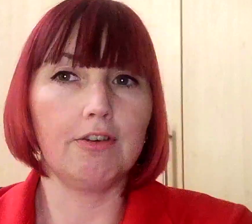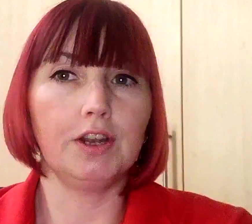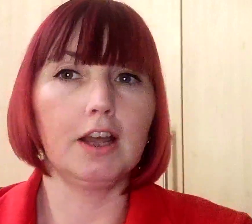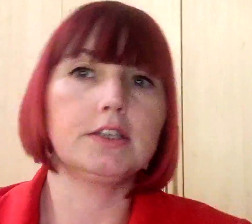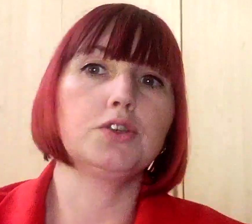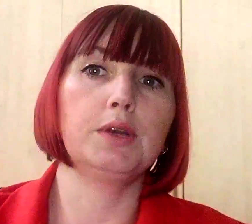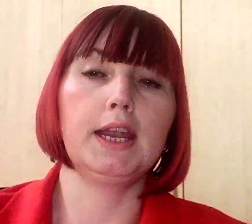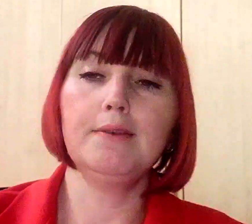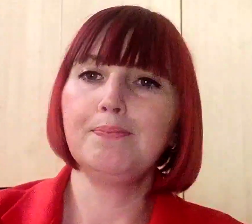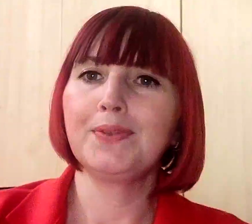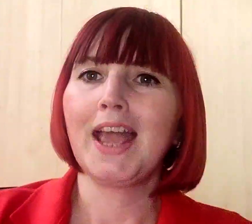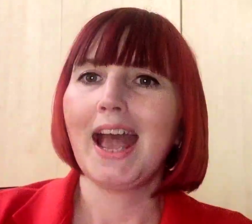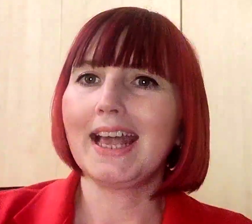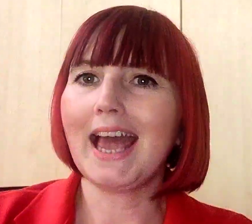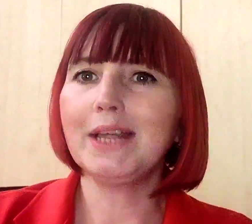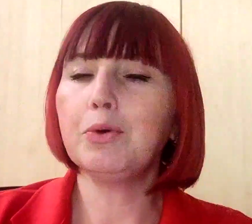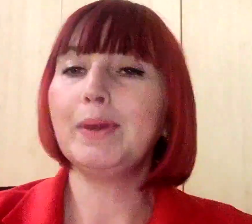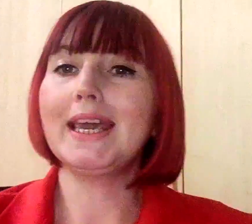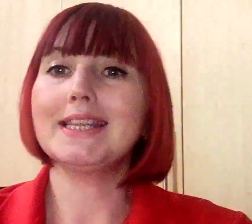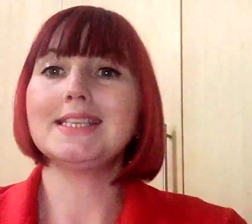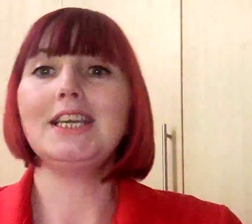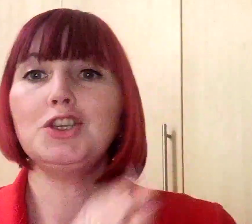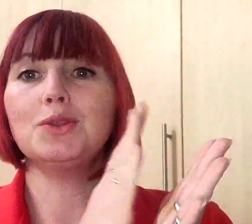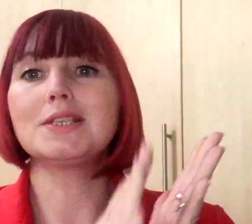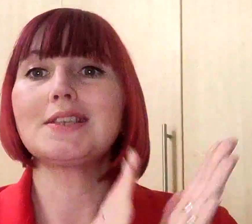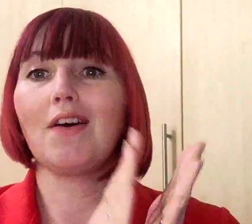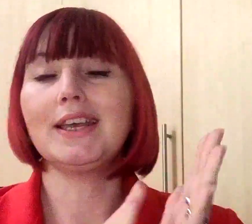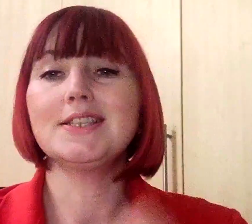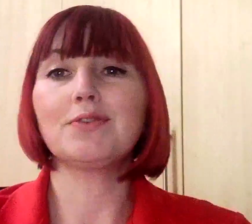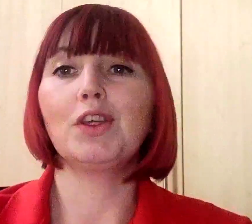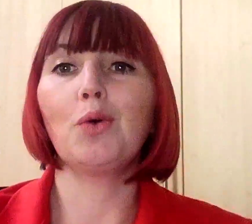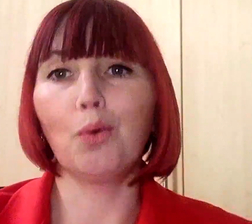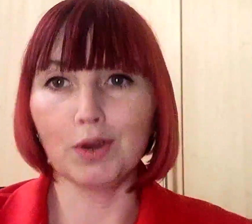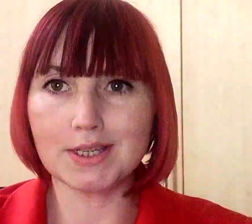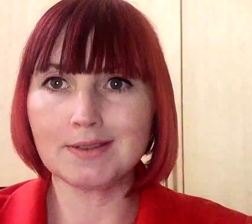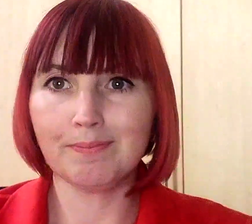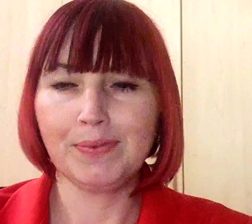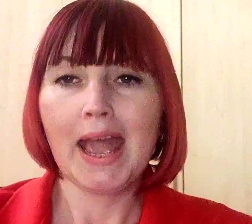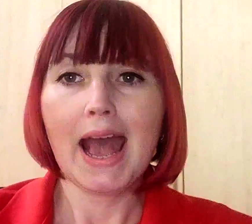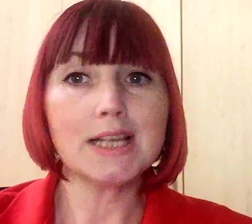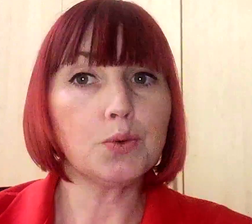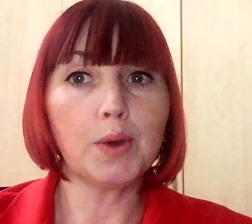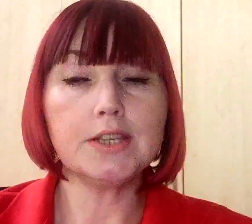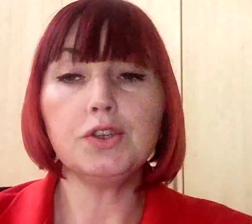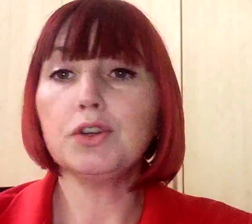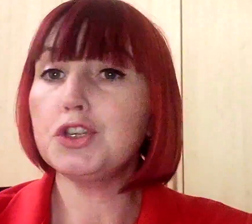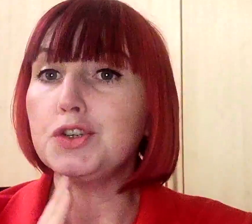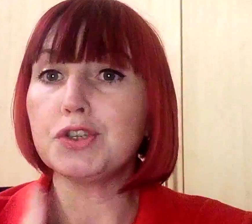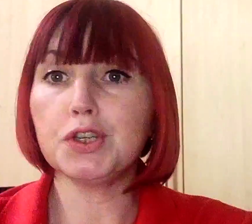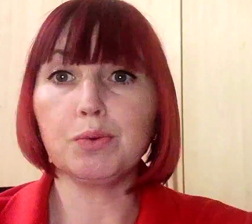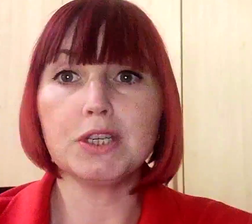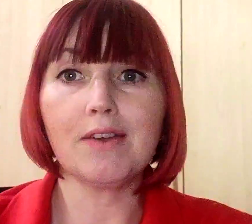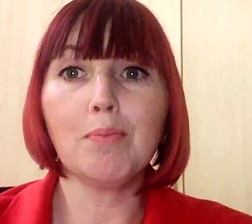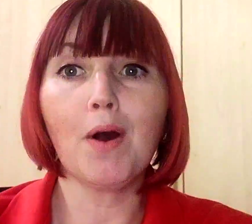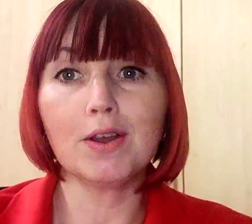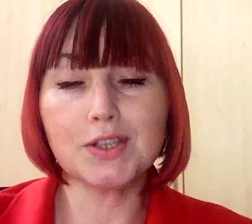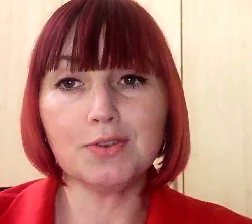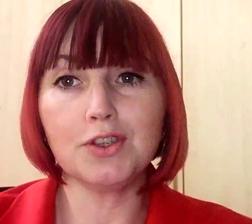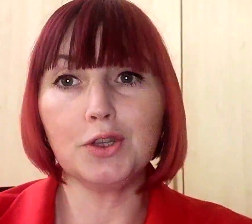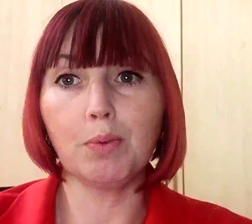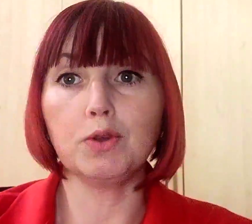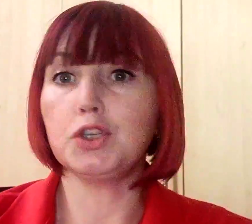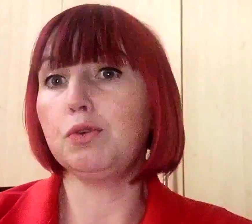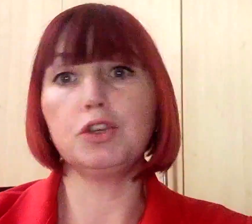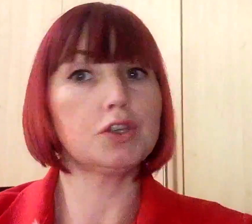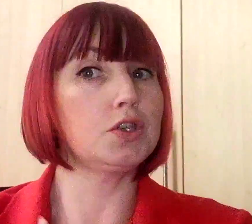beatboxing in there if you'd like to join in. And Kelly will be here to teach you the signs for the chorus. As always, you can choose to do whichever part